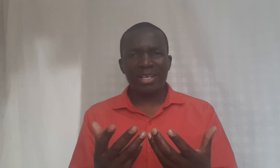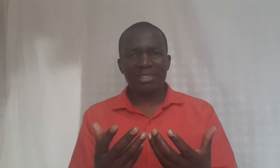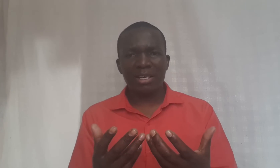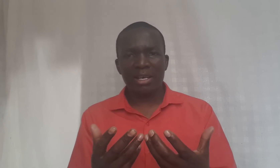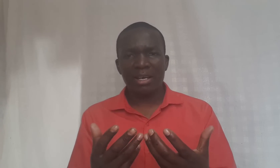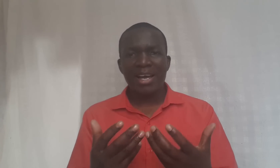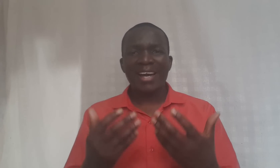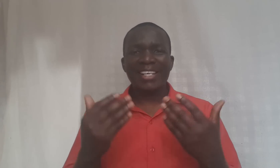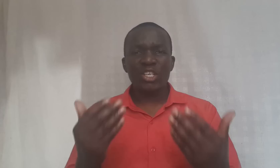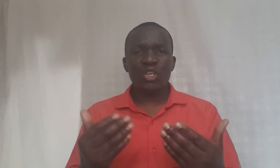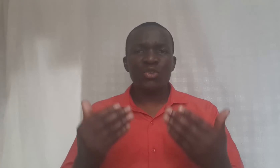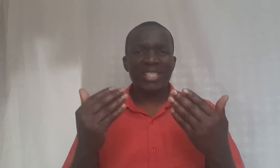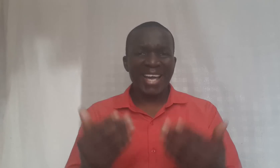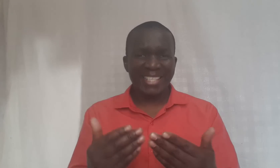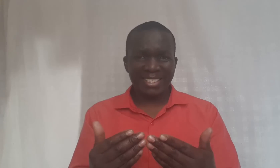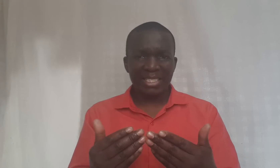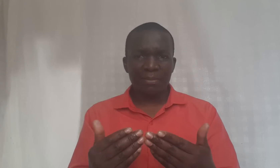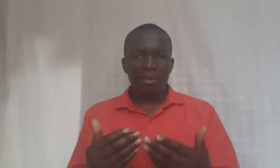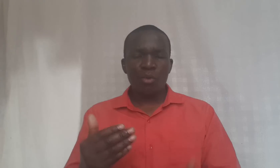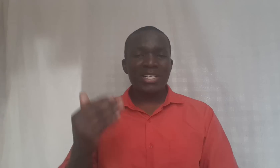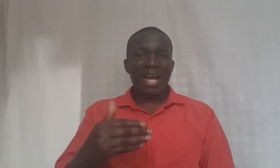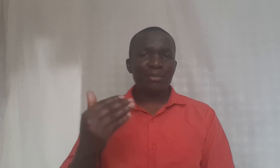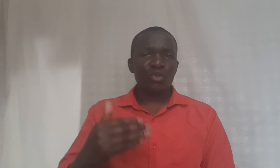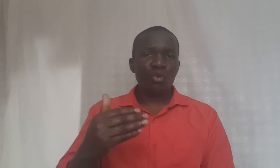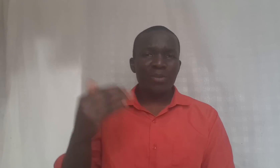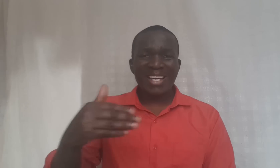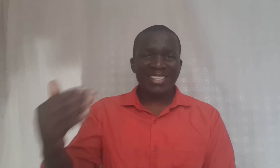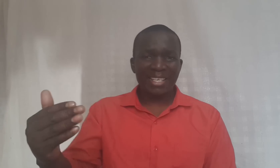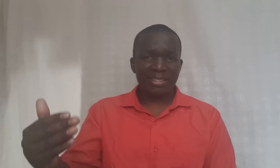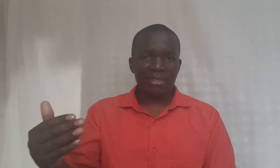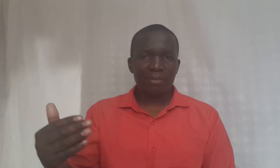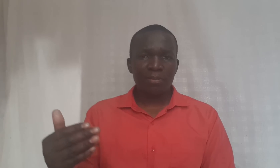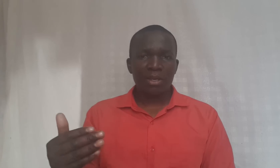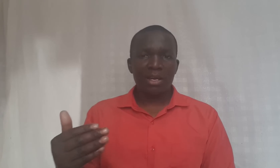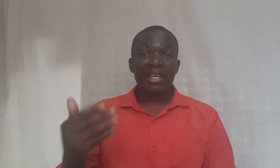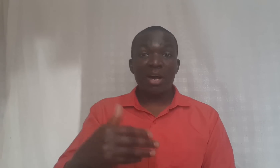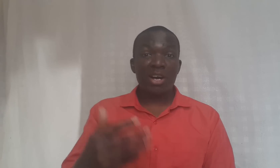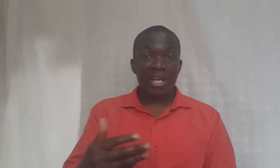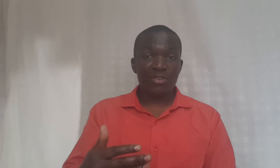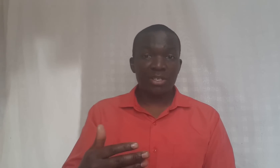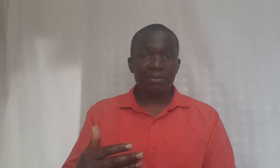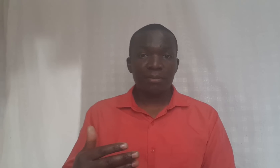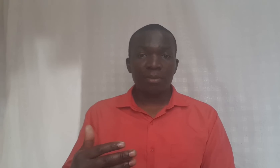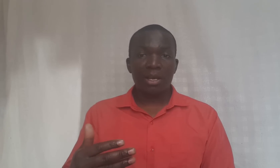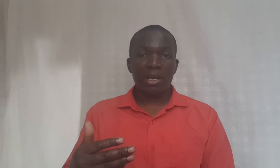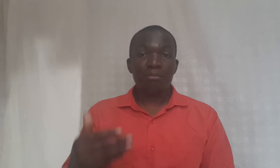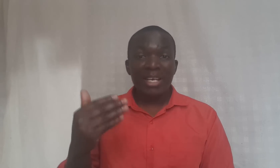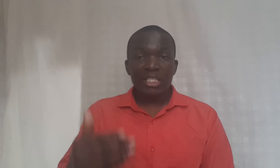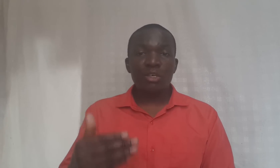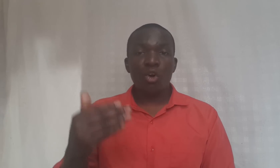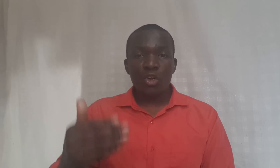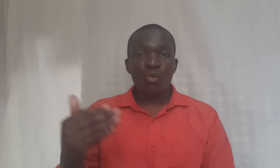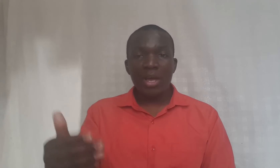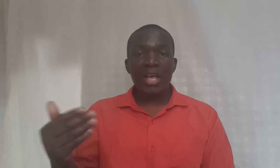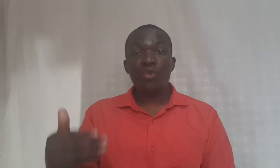as regional signs. When it comes to places in our country, based on where you